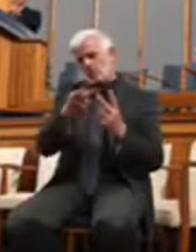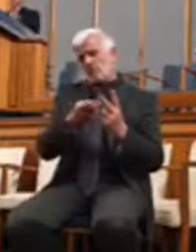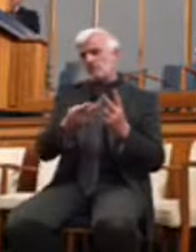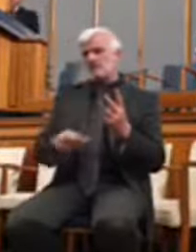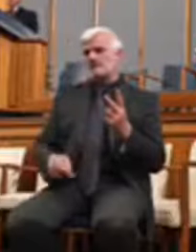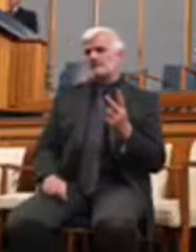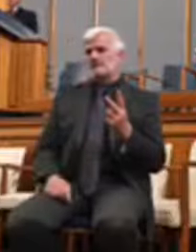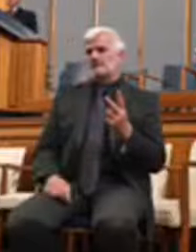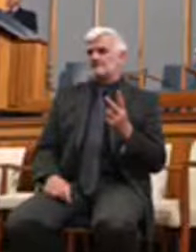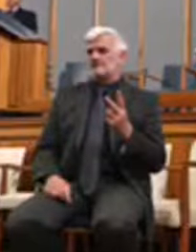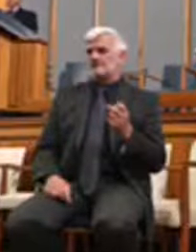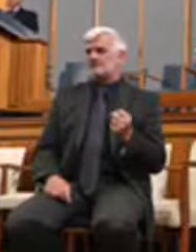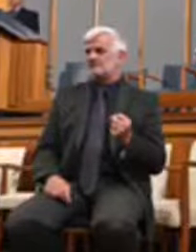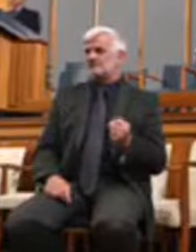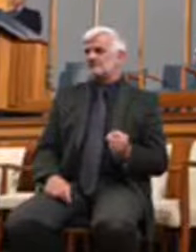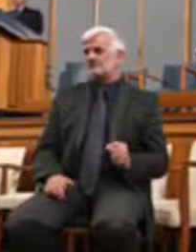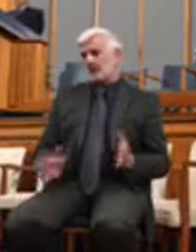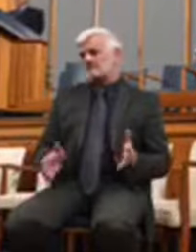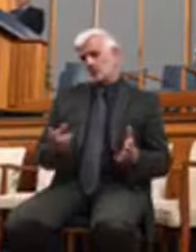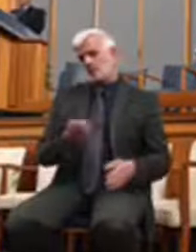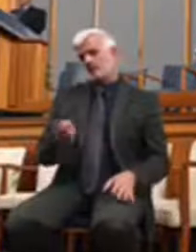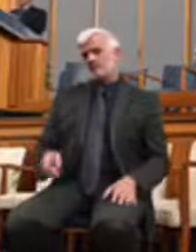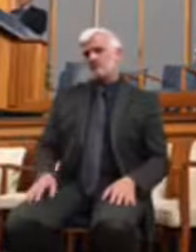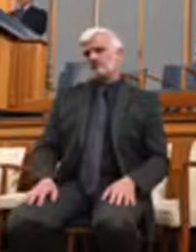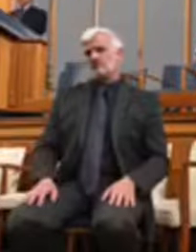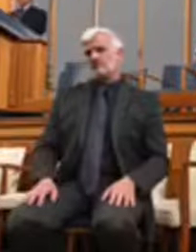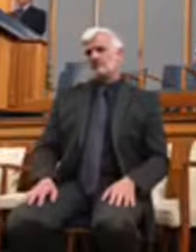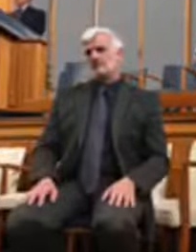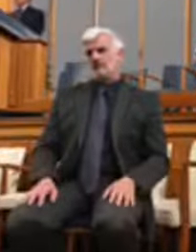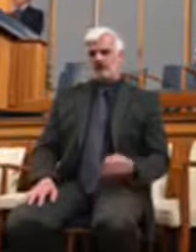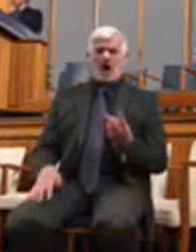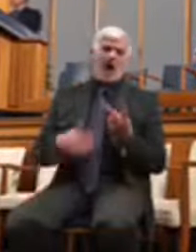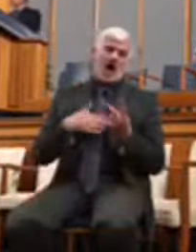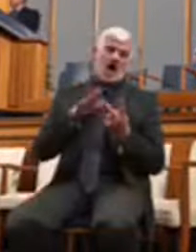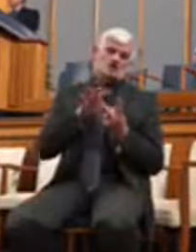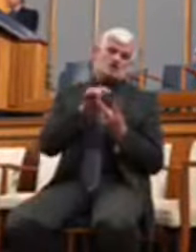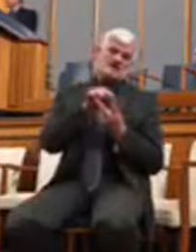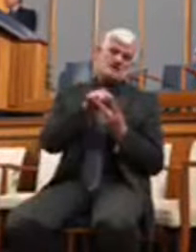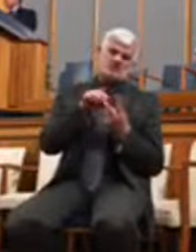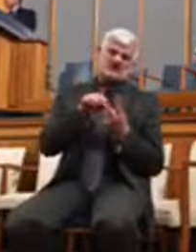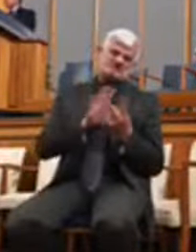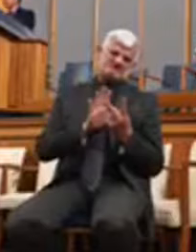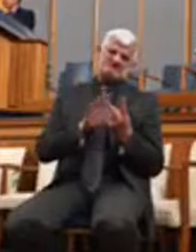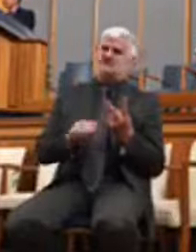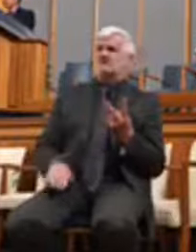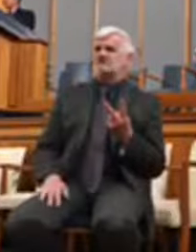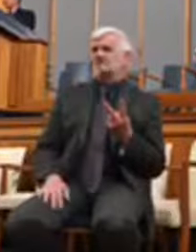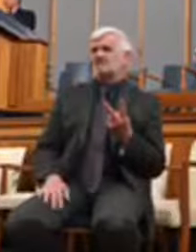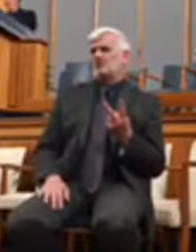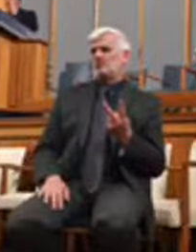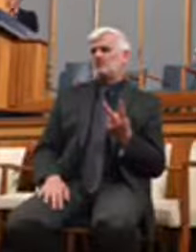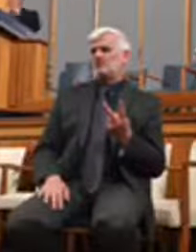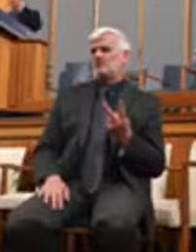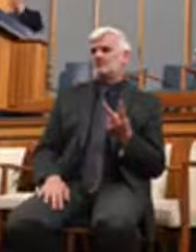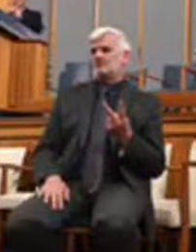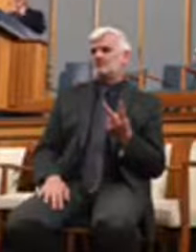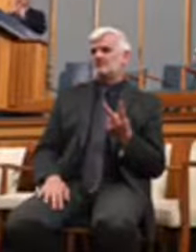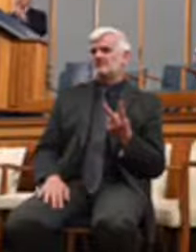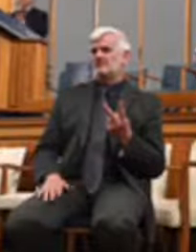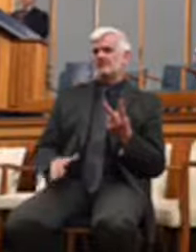from salvation. You cannot separate them, you cannot dissociate them from salvation. They